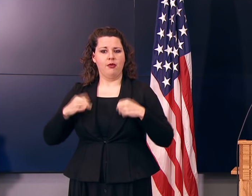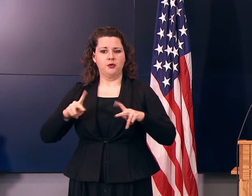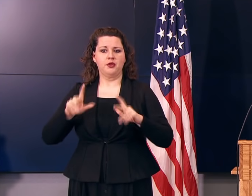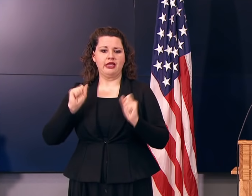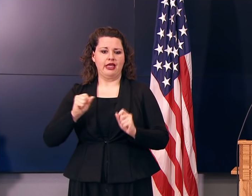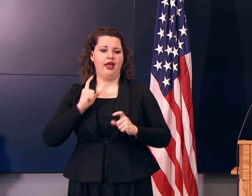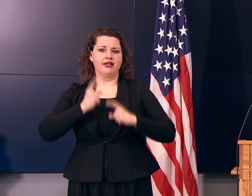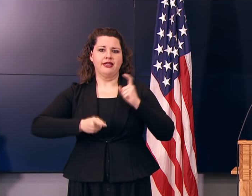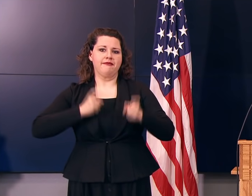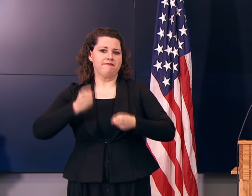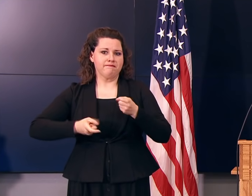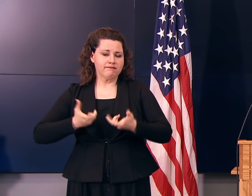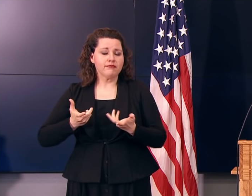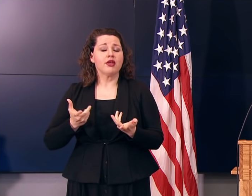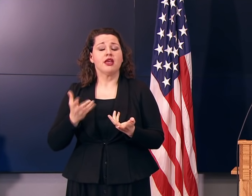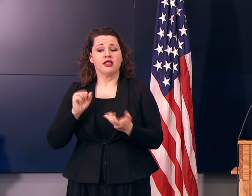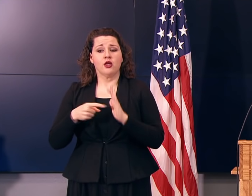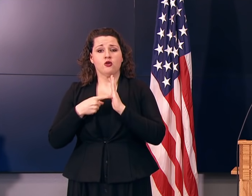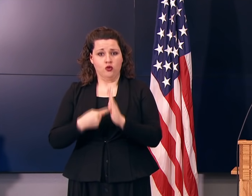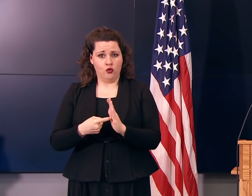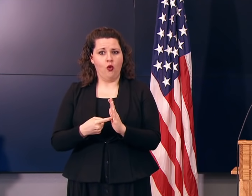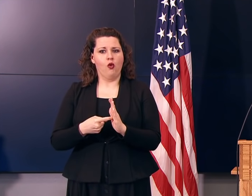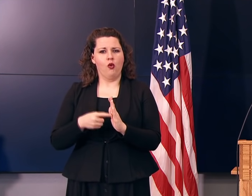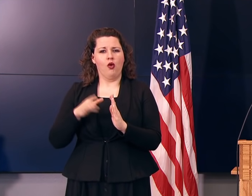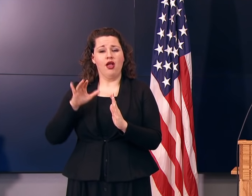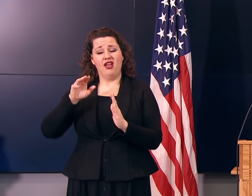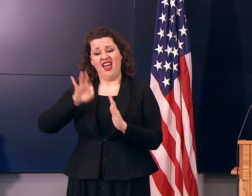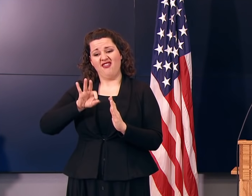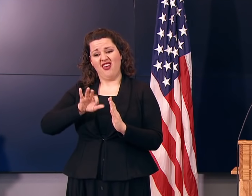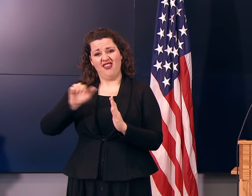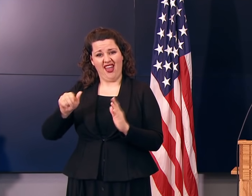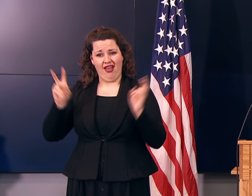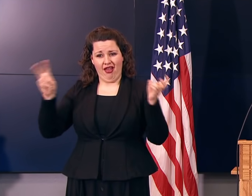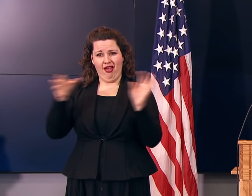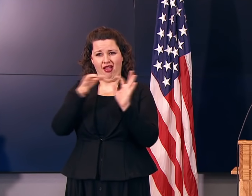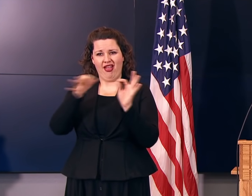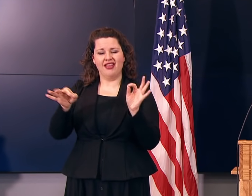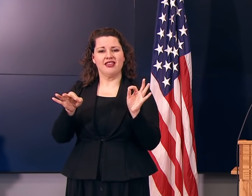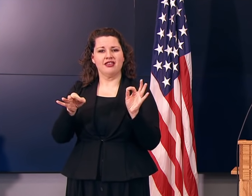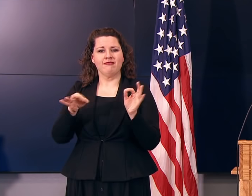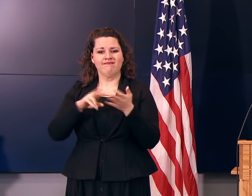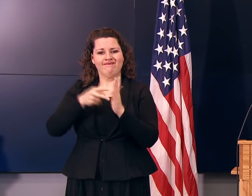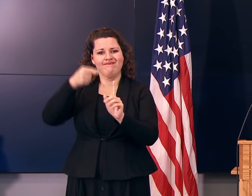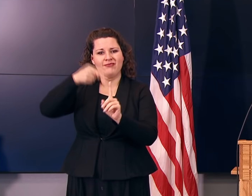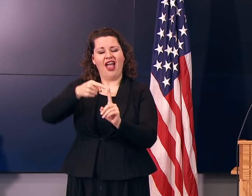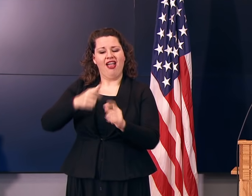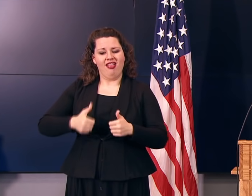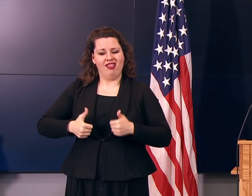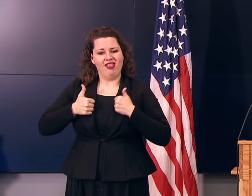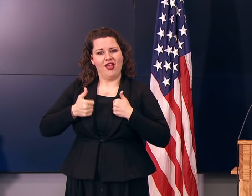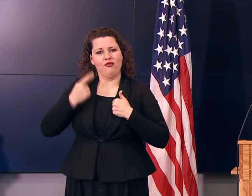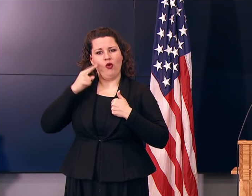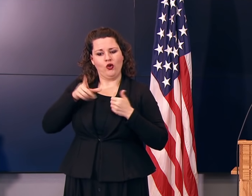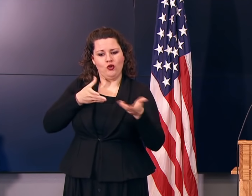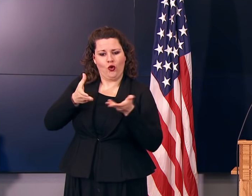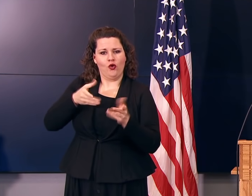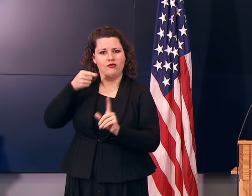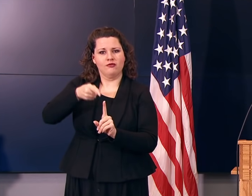their community and to demonstrate the living to serve, which aspect of the FFA motto. So if you're